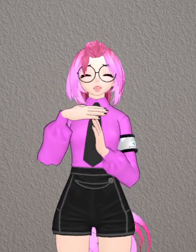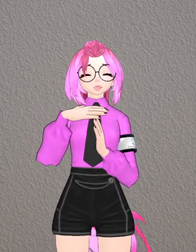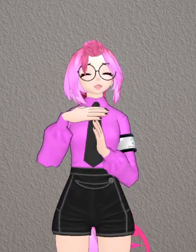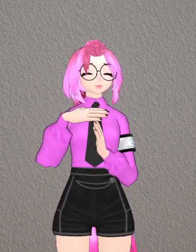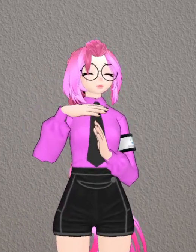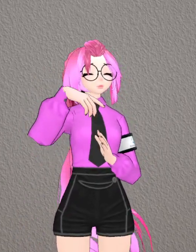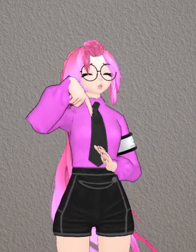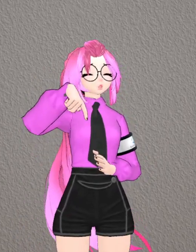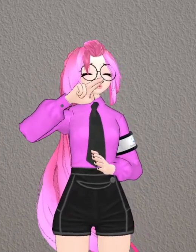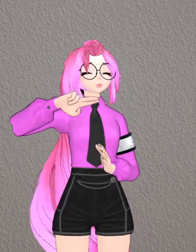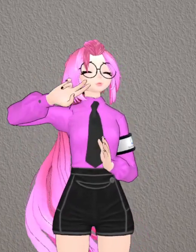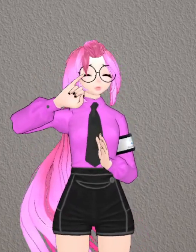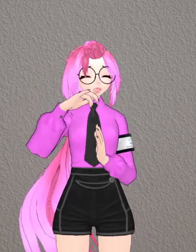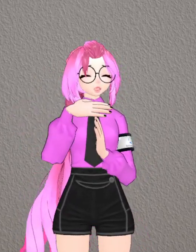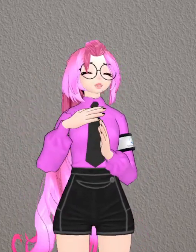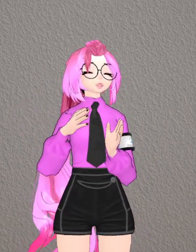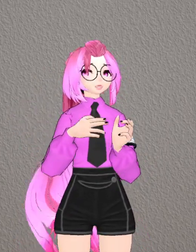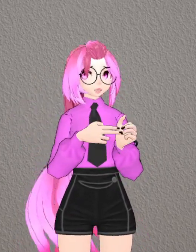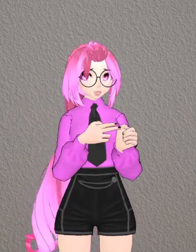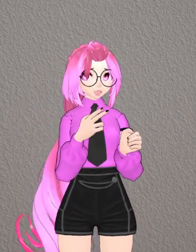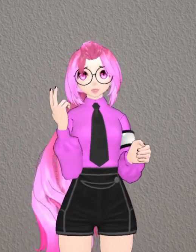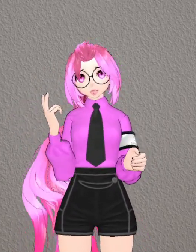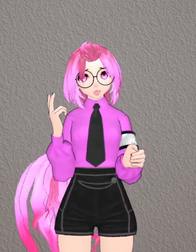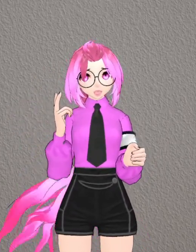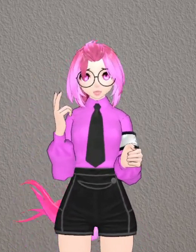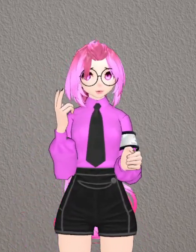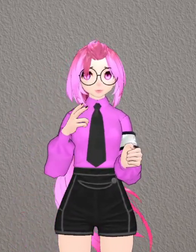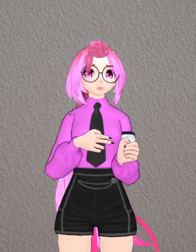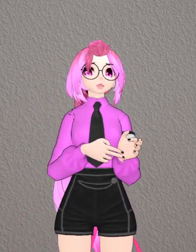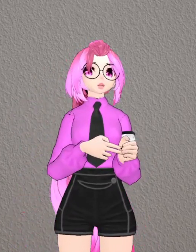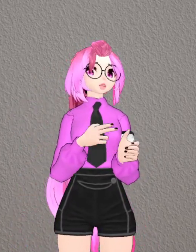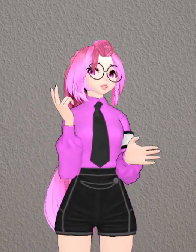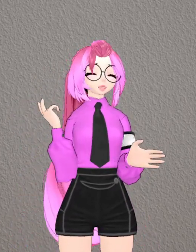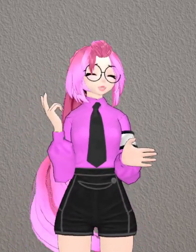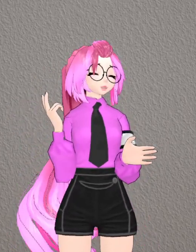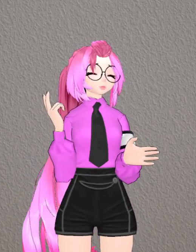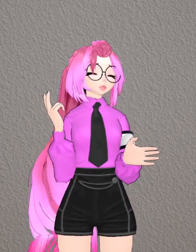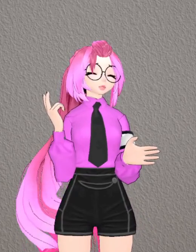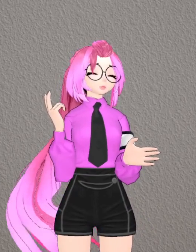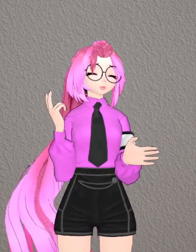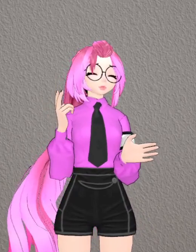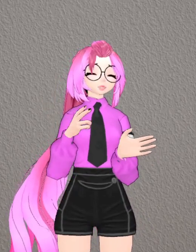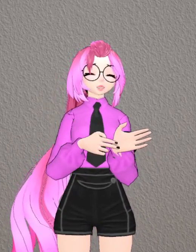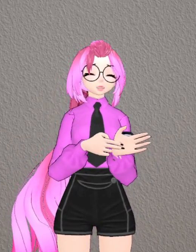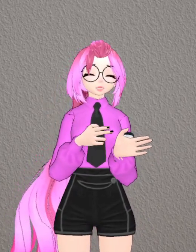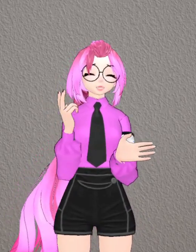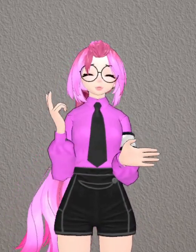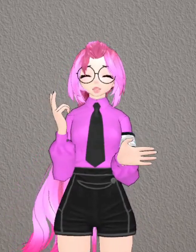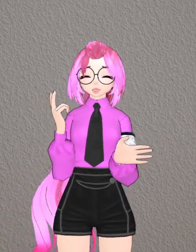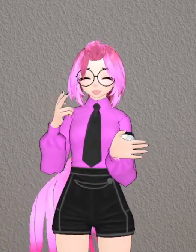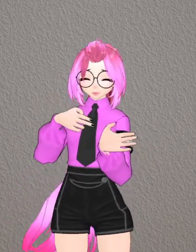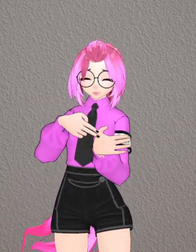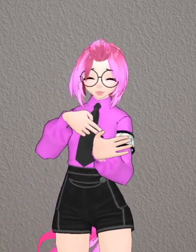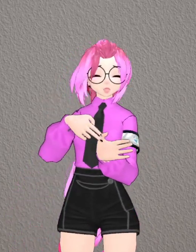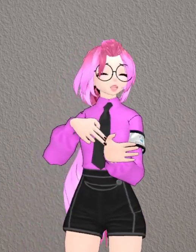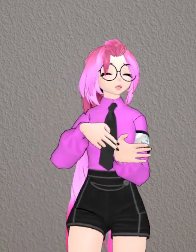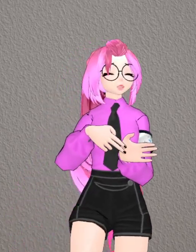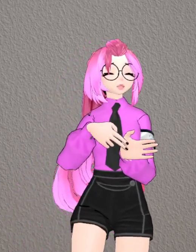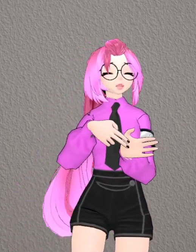quit. So if you quit your job, or you quit the instance, quit. So you have your feet in